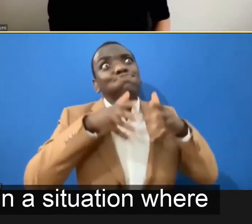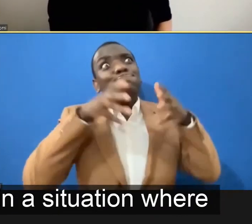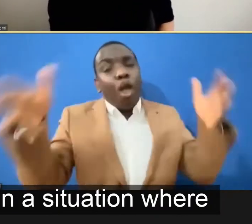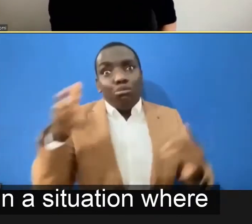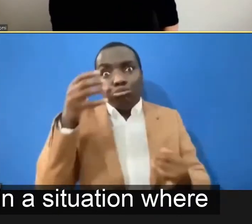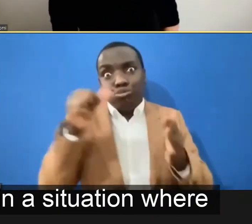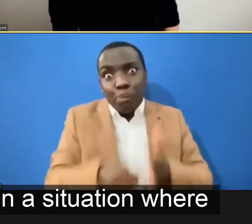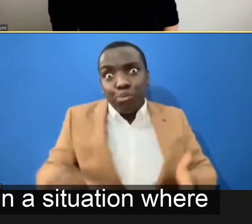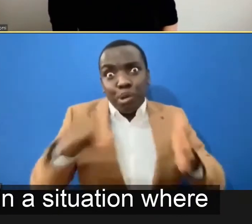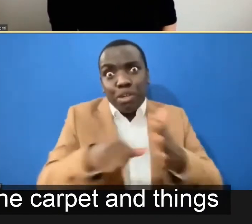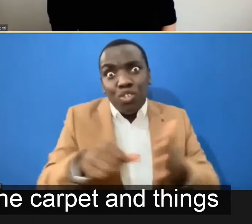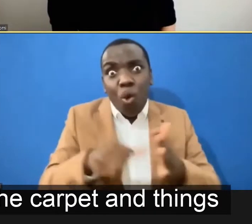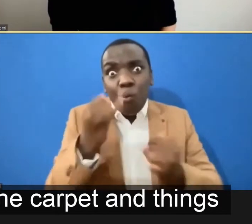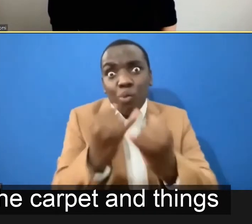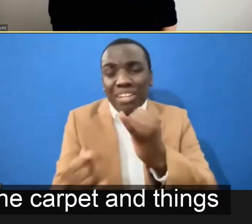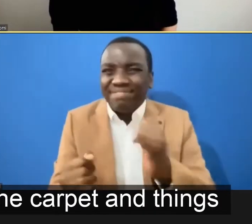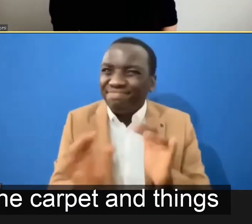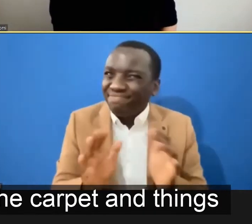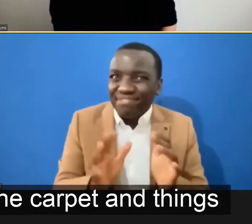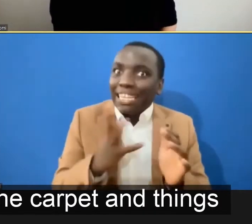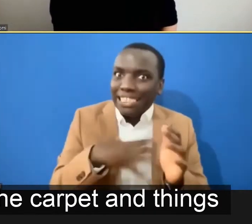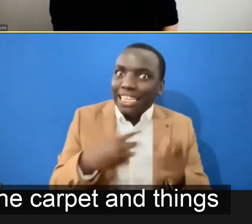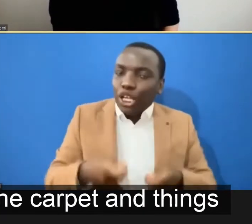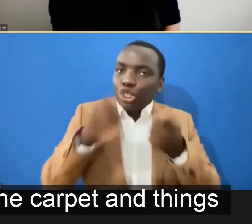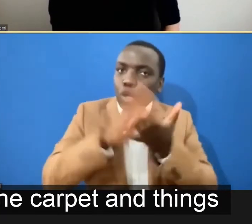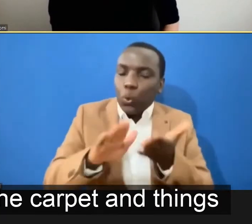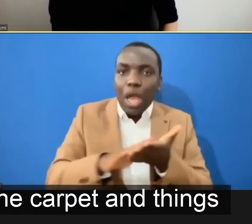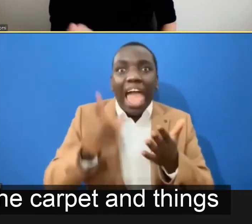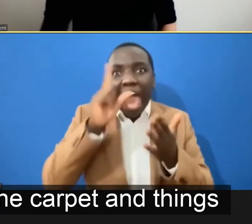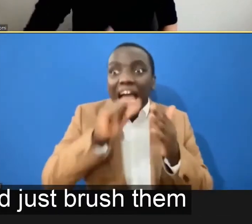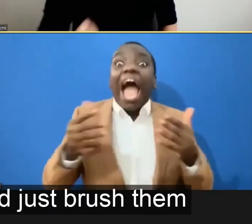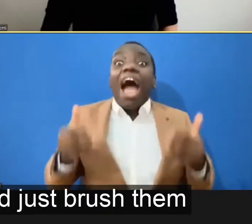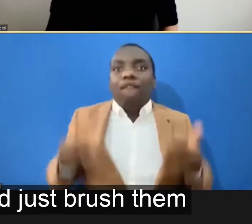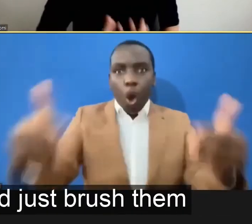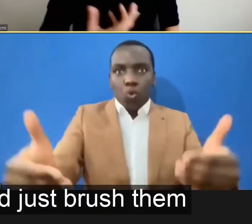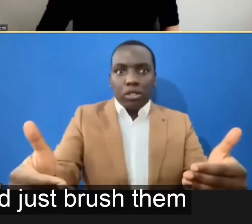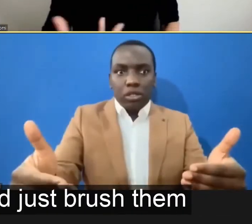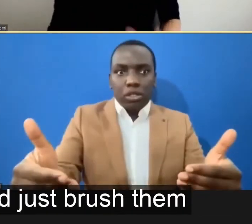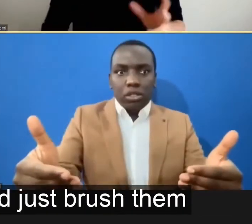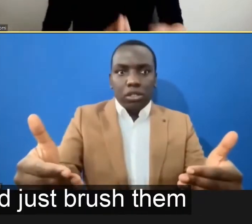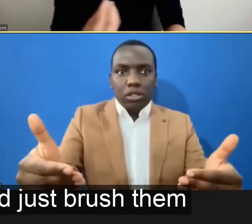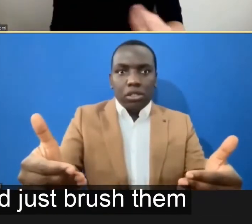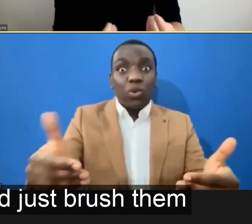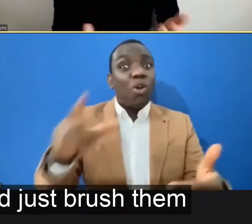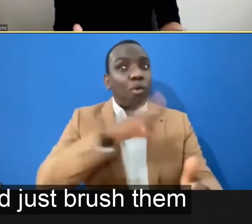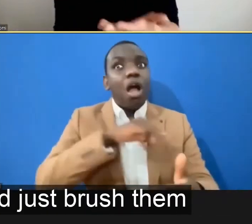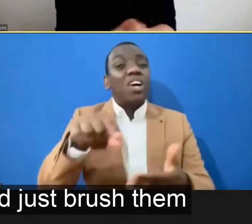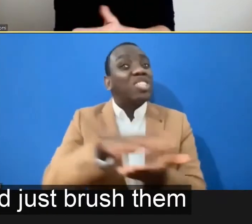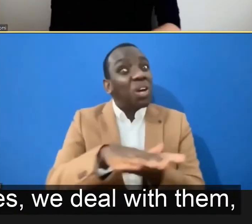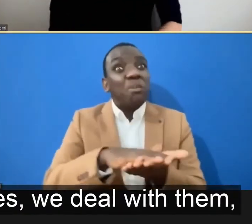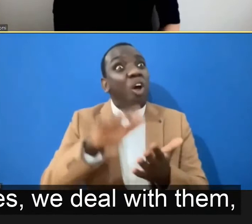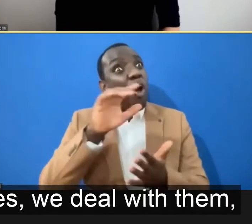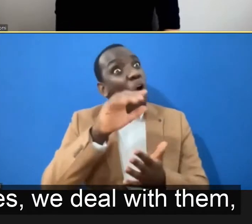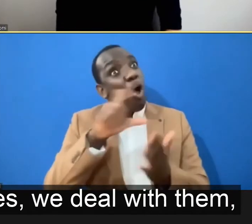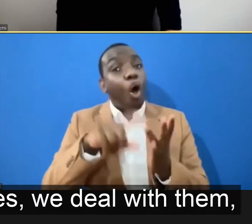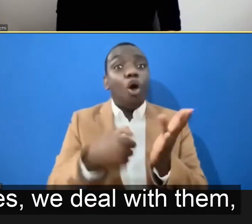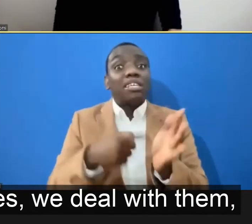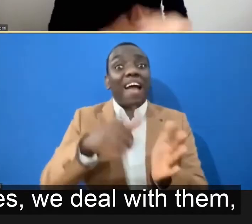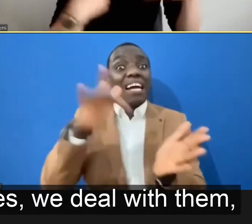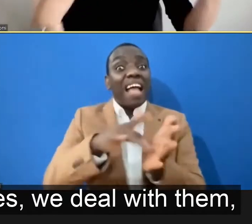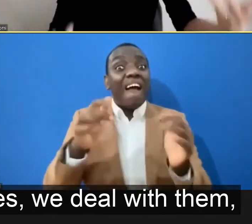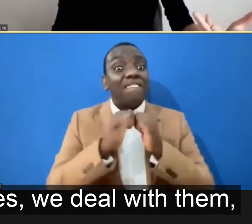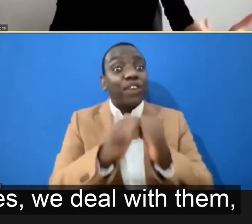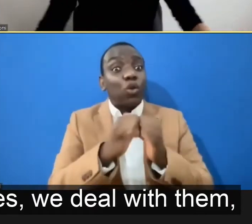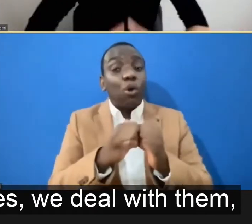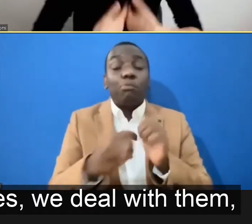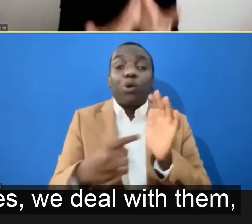to be in a situation where we're brushing things under the carpet, and things become worse if you try and just sort of brush them to one side. So if we